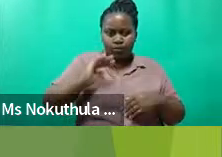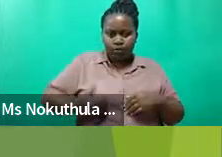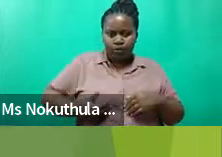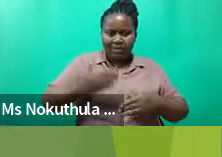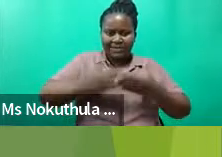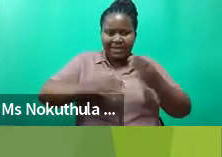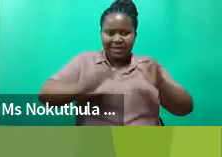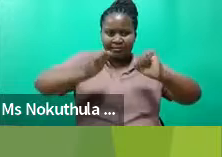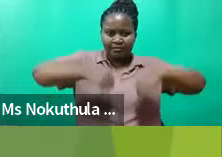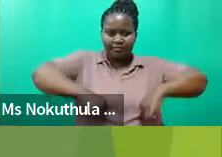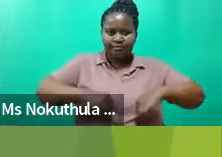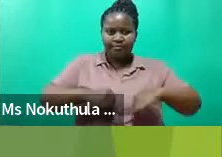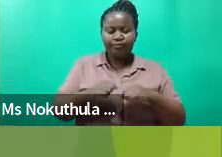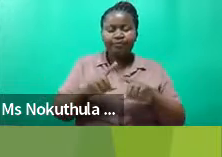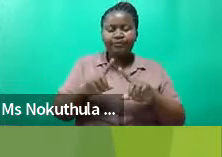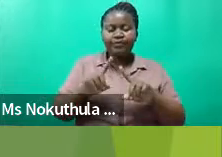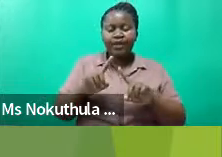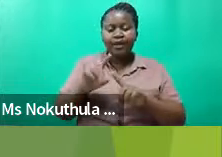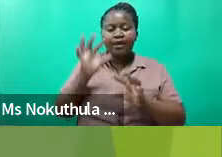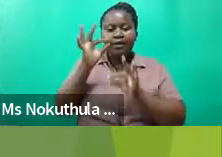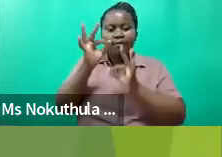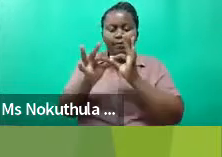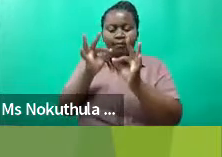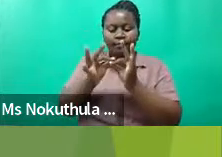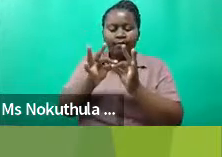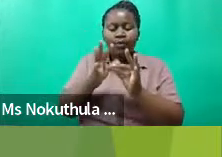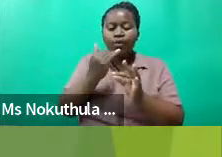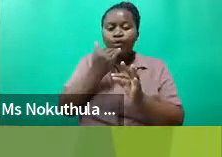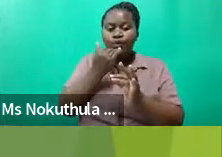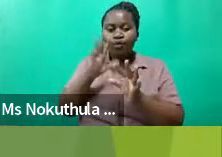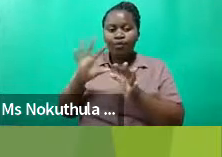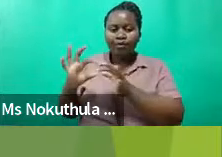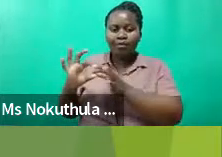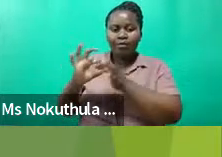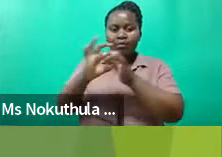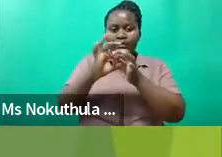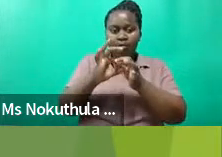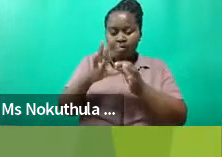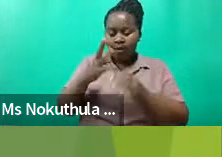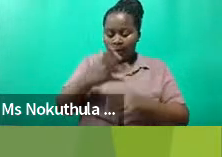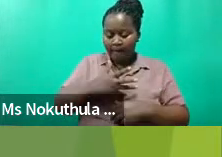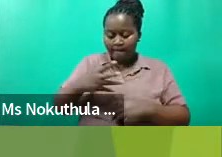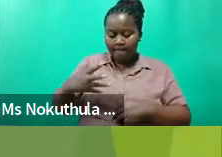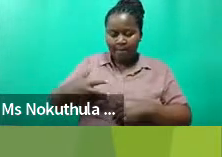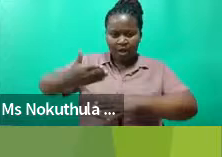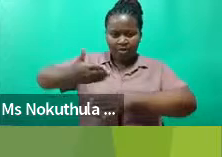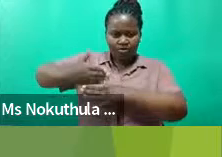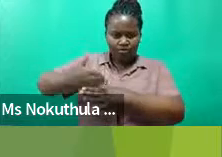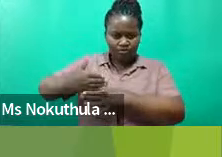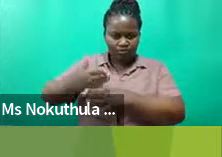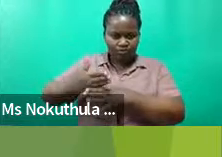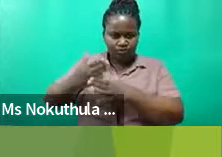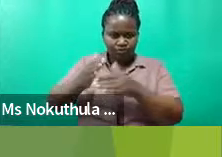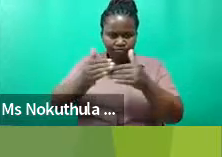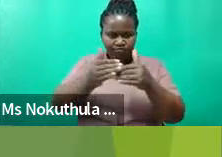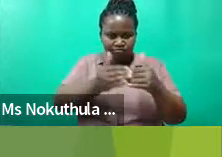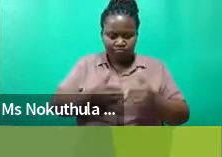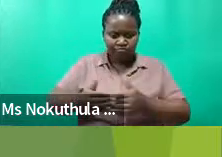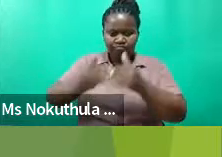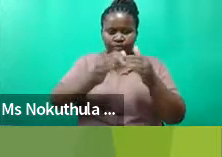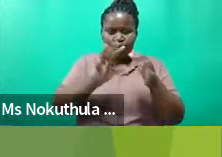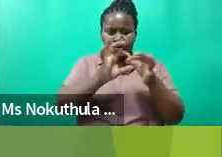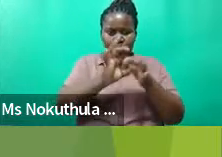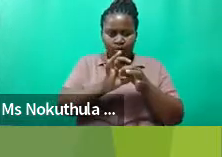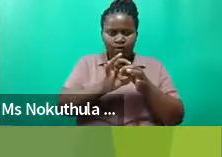expectations placed on women, particularly those related to motherly duties and taking care of the home, they mentioned that the norms